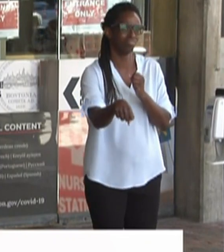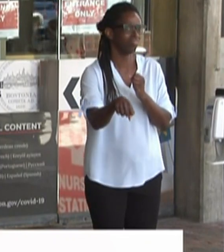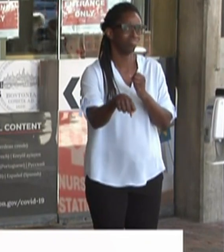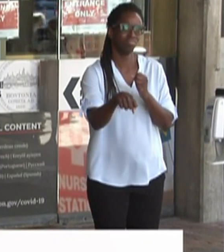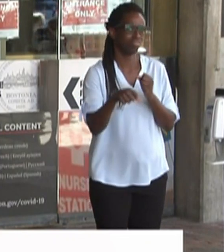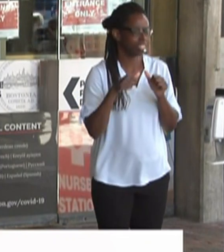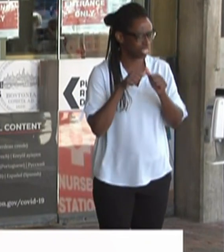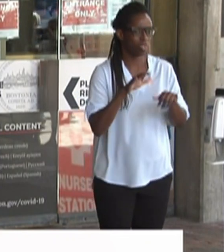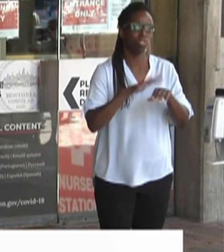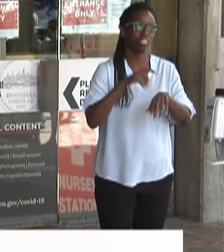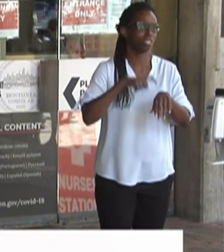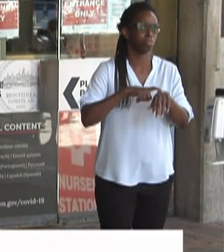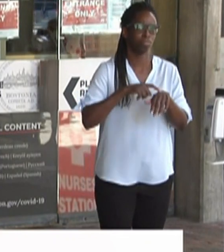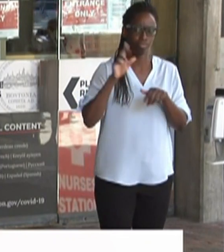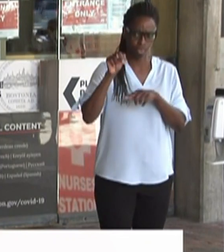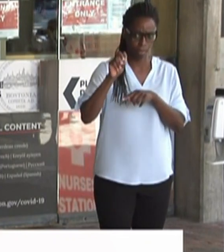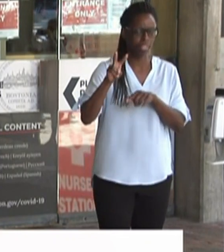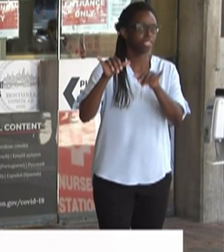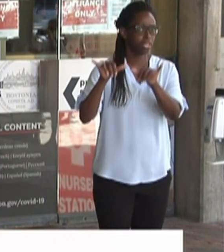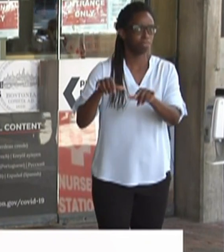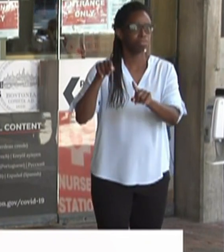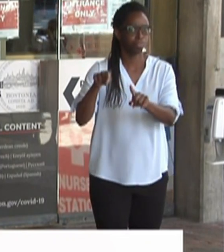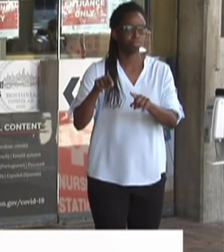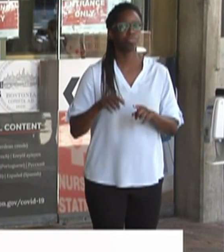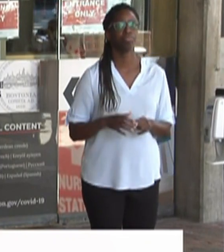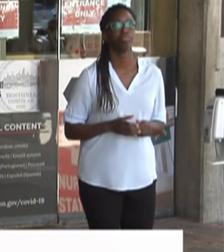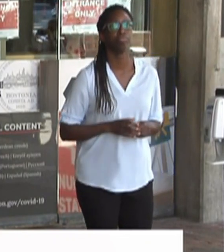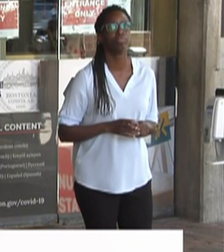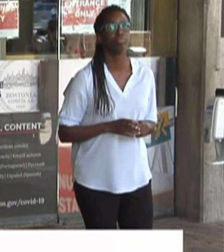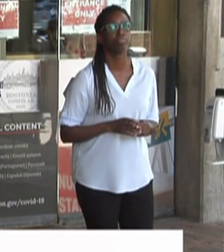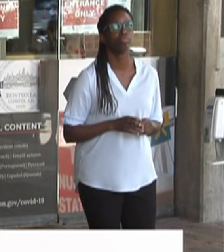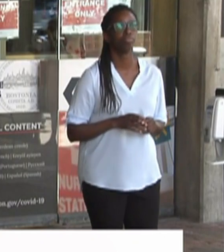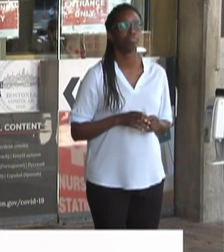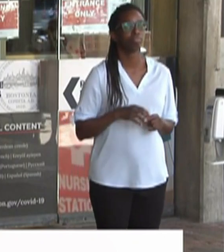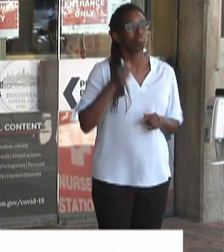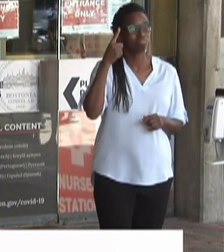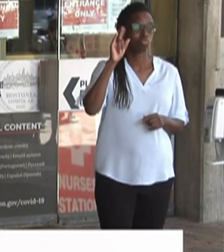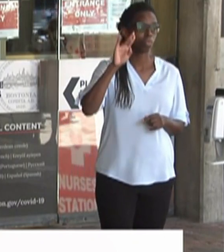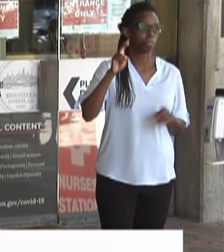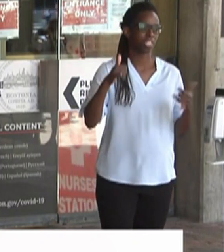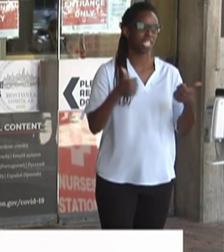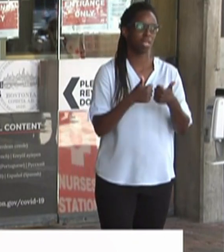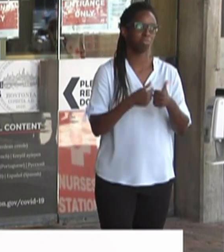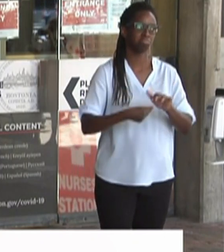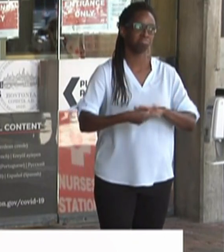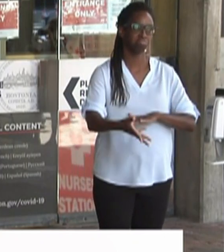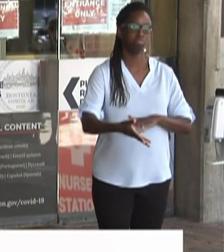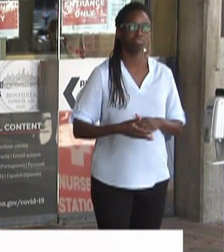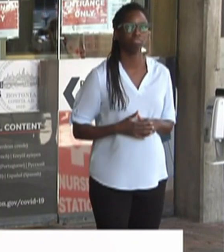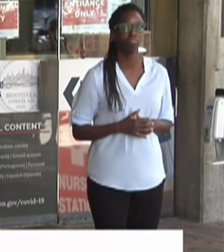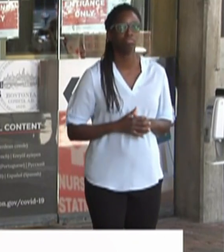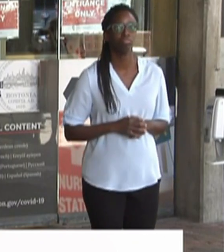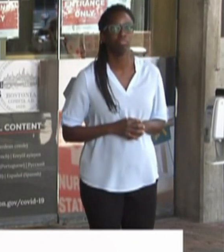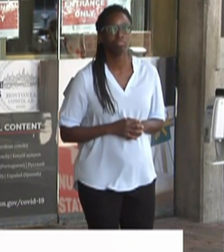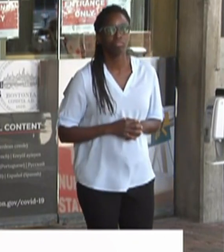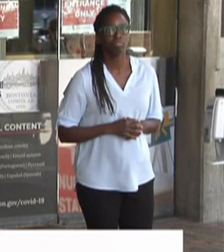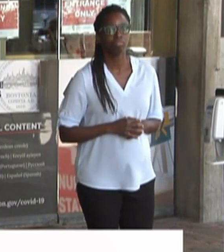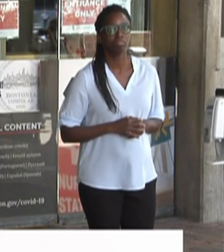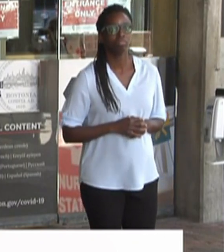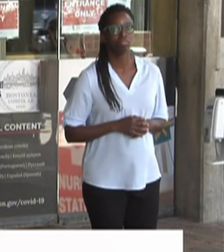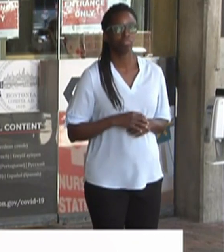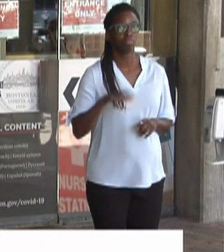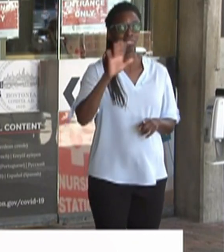have the ability for mail-in ballots where we otherwise never had that, it's only absentee ballots. I think I said the number is 90,000